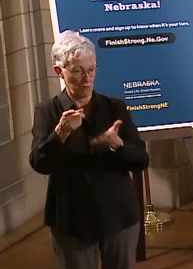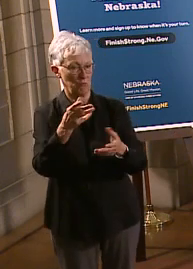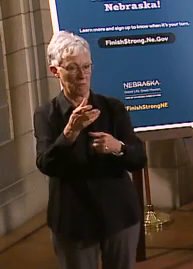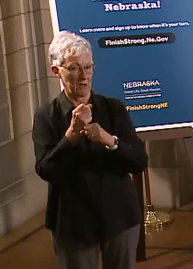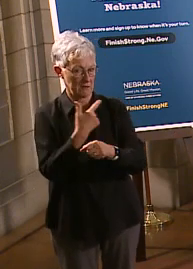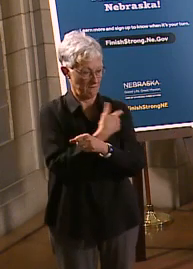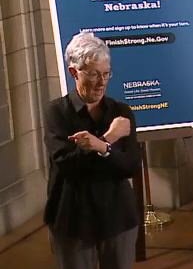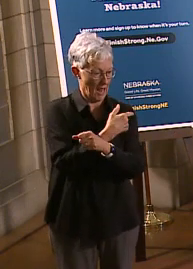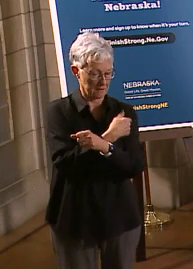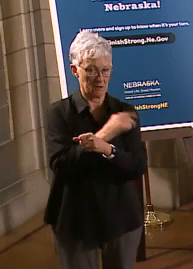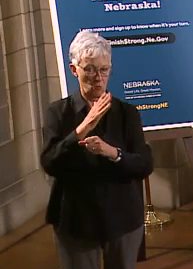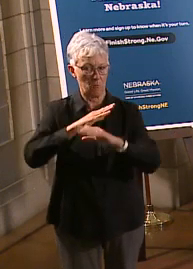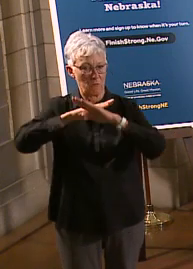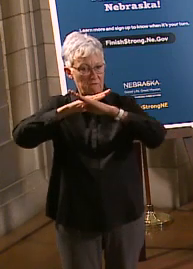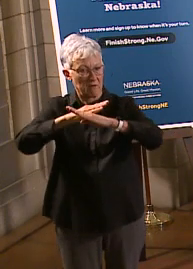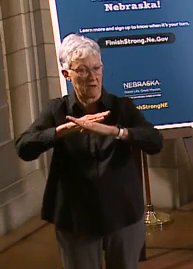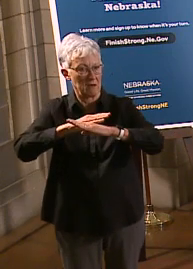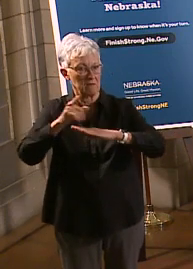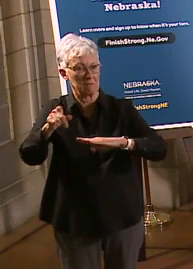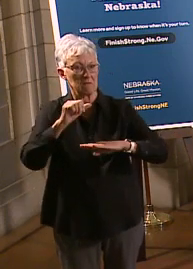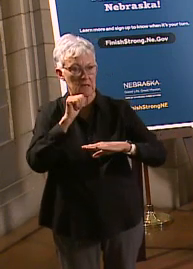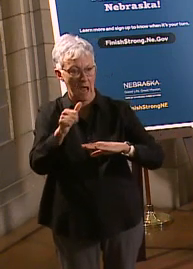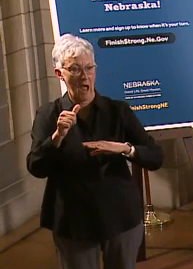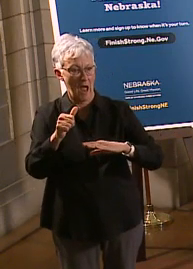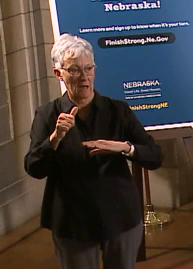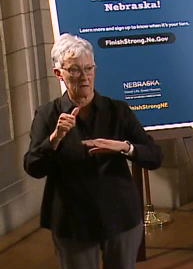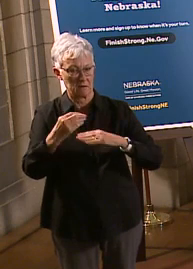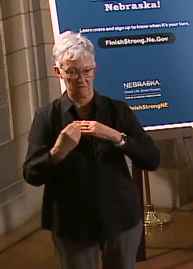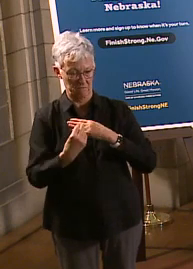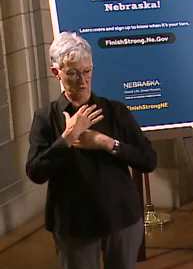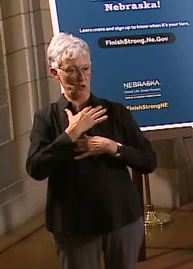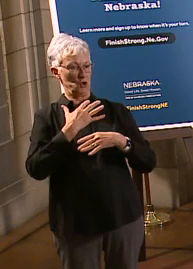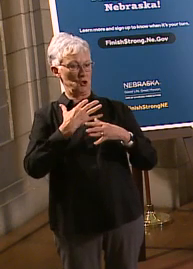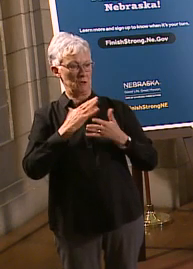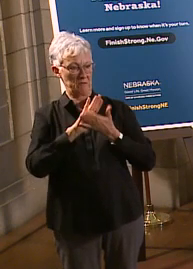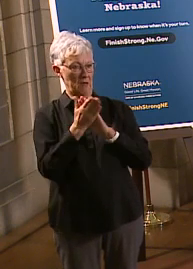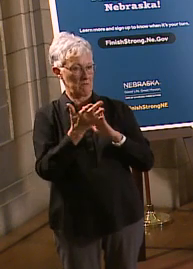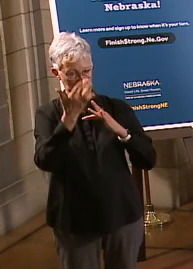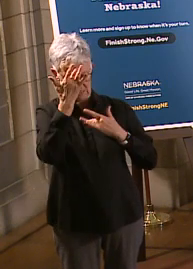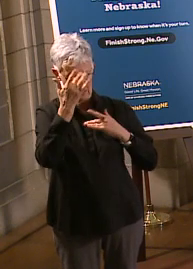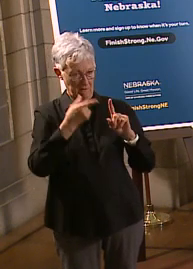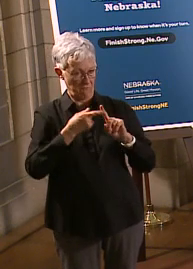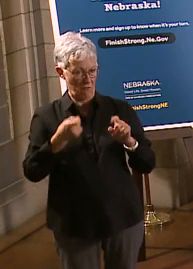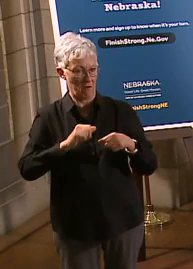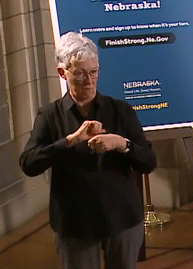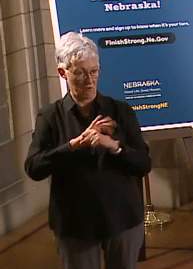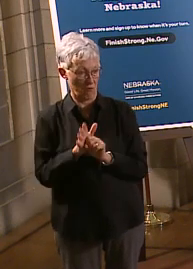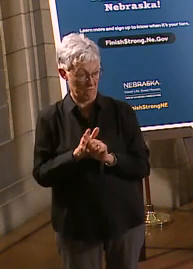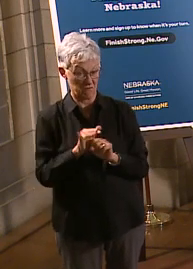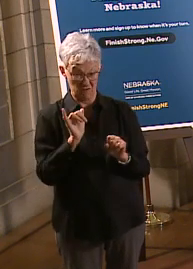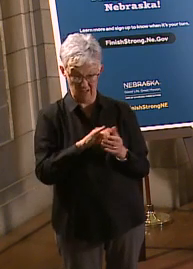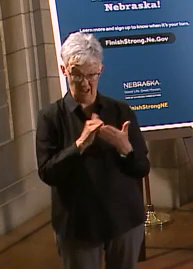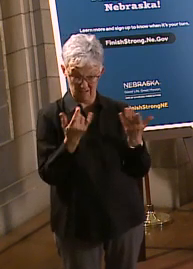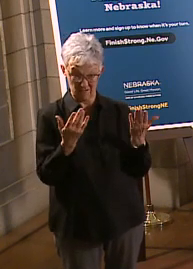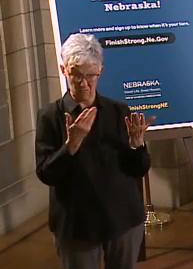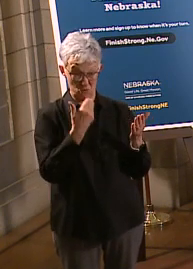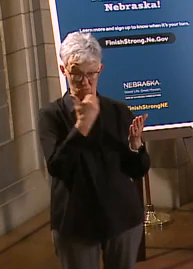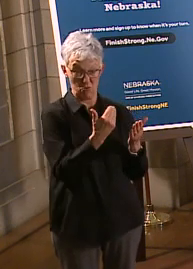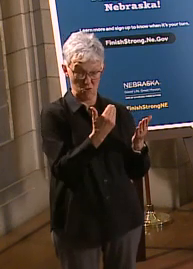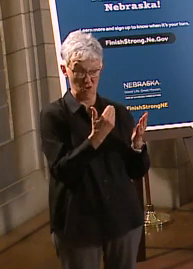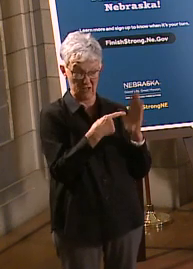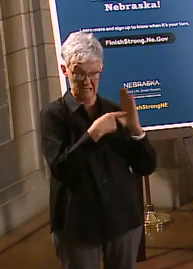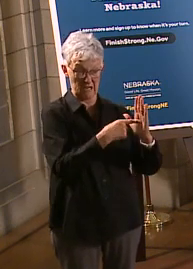it is going to prevent you from getting the virus. We had that with the staff at this long-term care facility, this skilled nursing